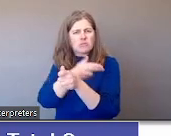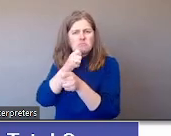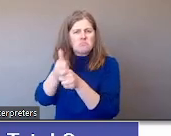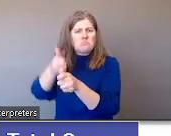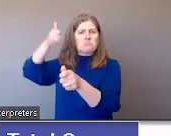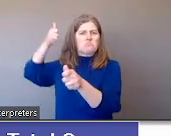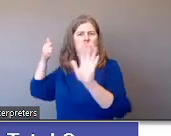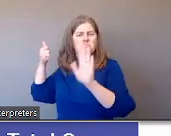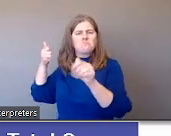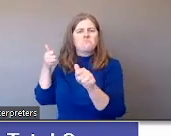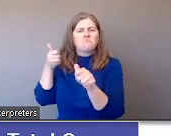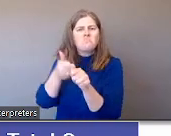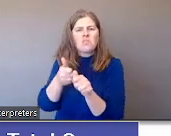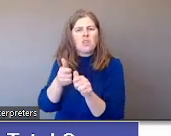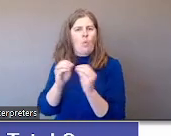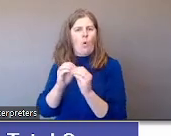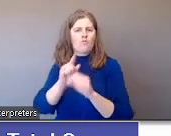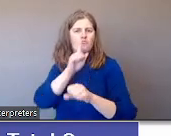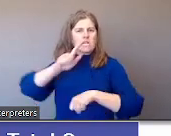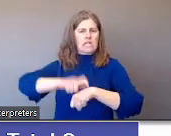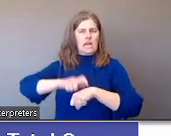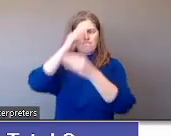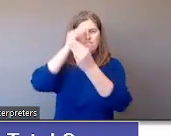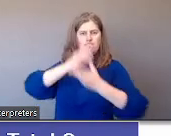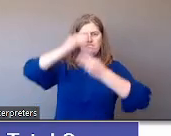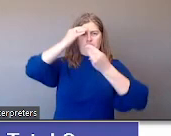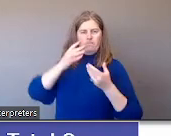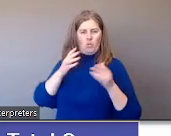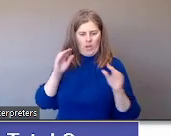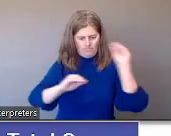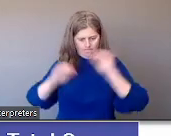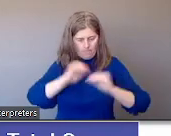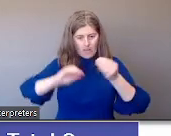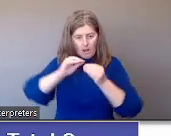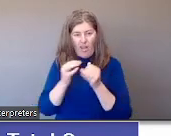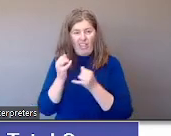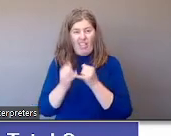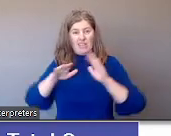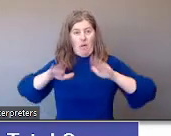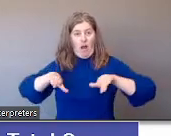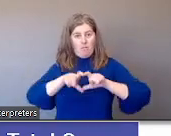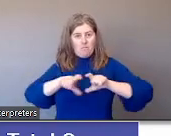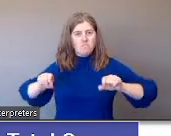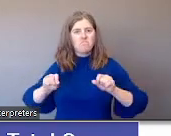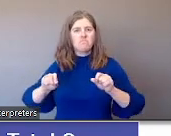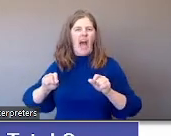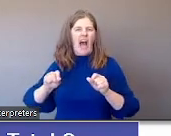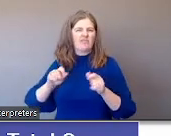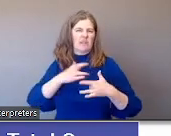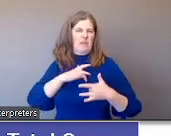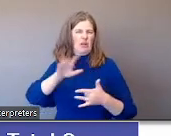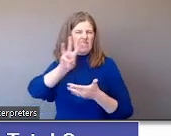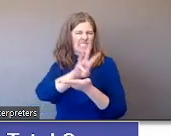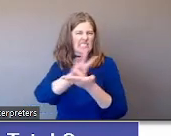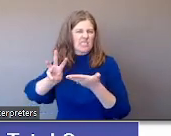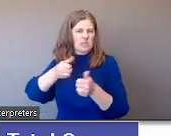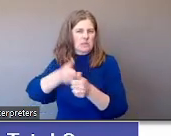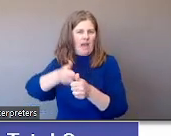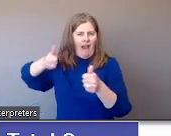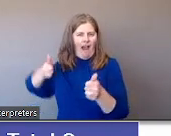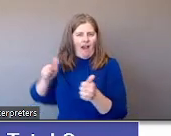are real-time reporting. And then finally on the bottom deaths, there is a 6-week lag. If you look